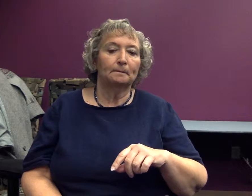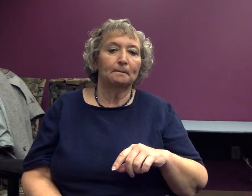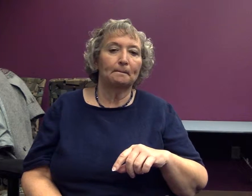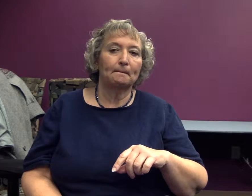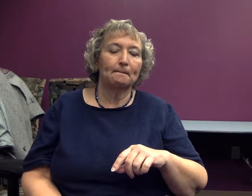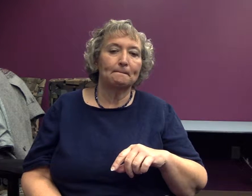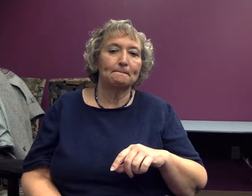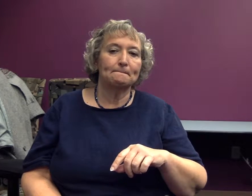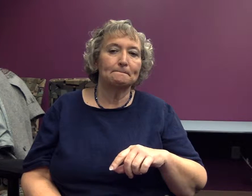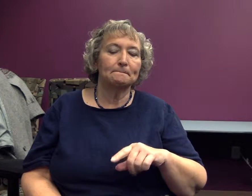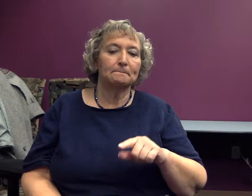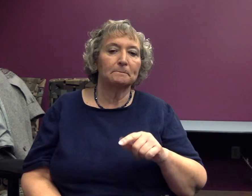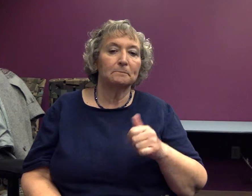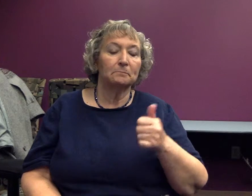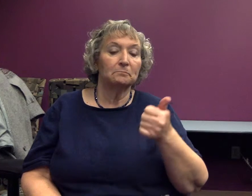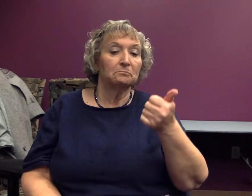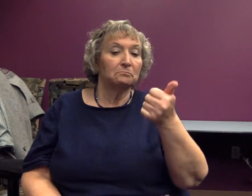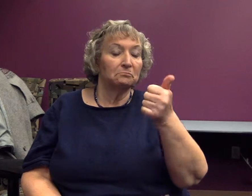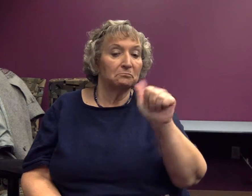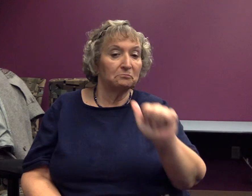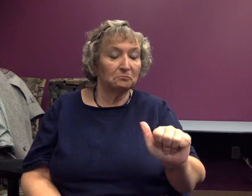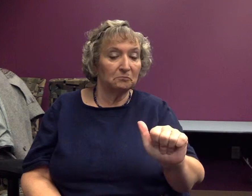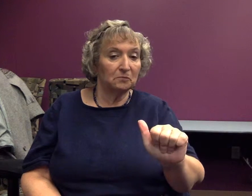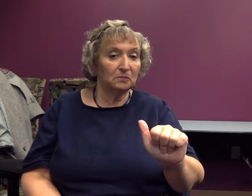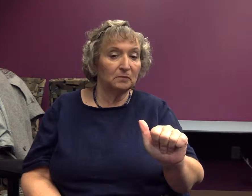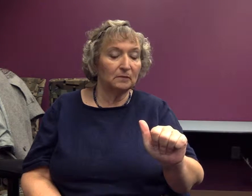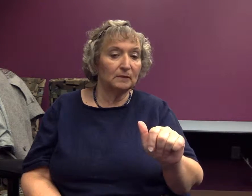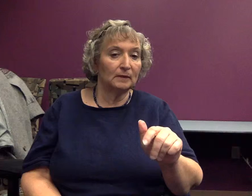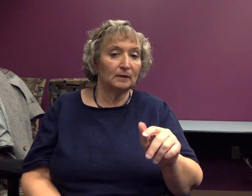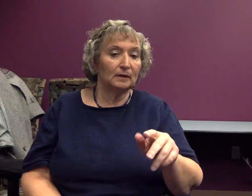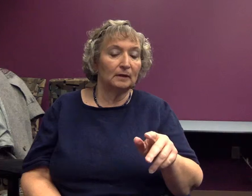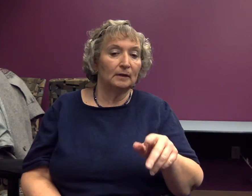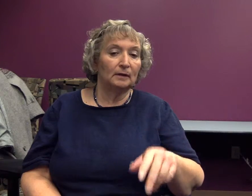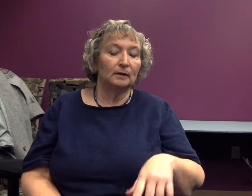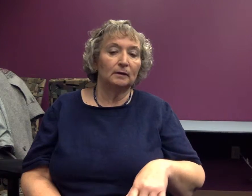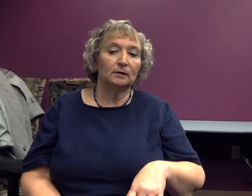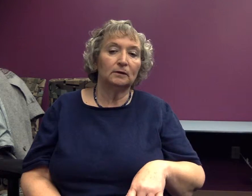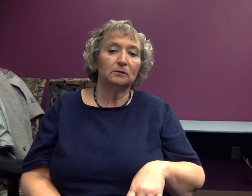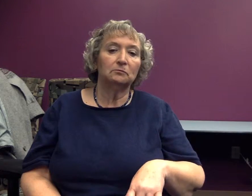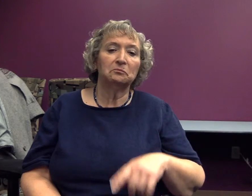Anybody think they can give a good example of condensation?